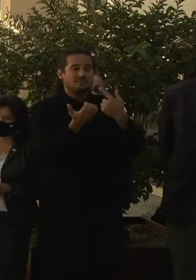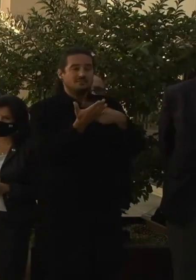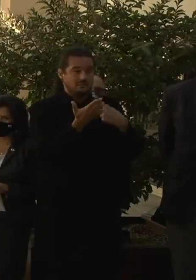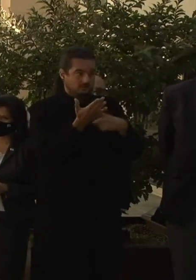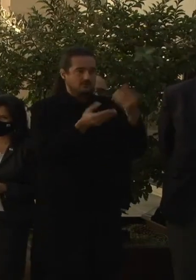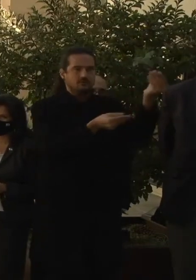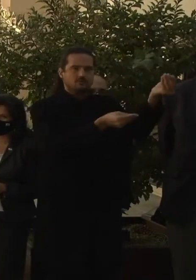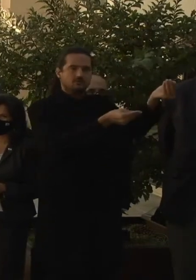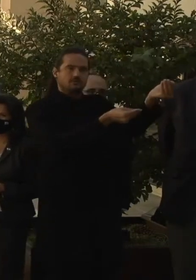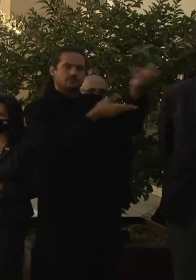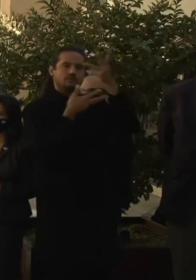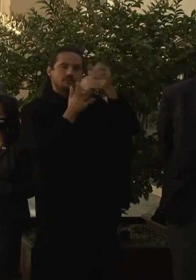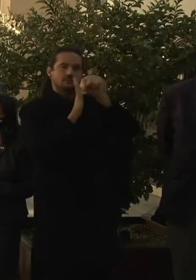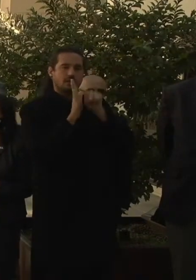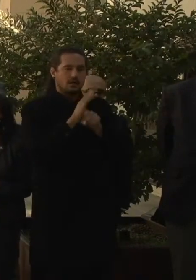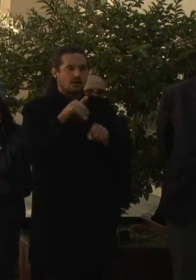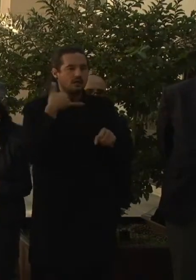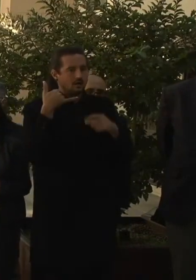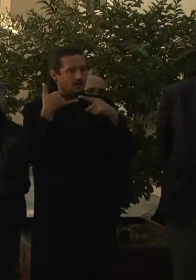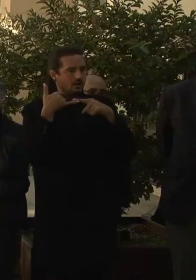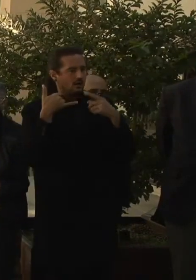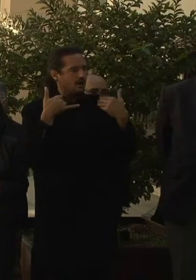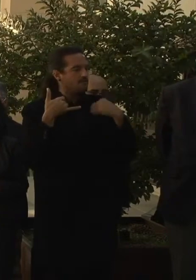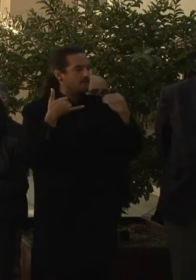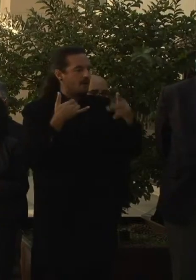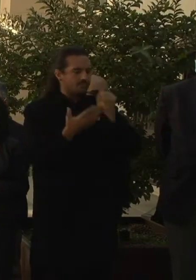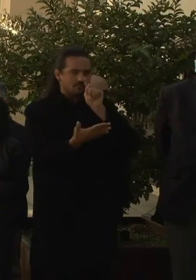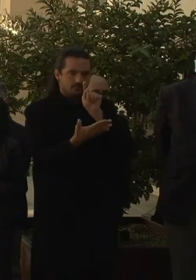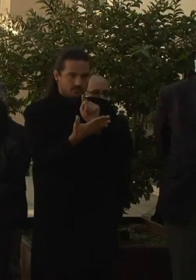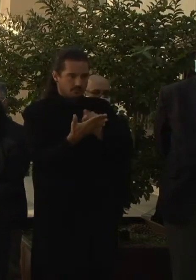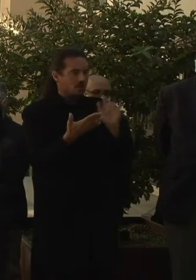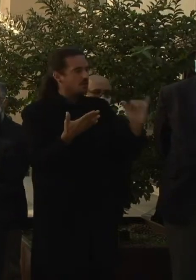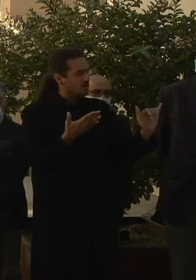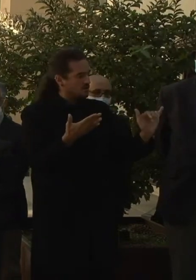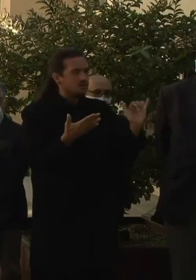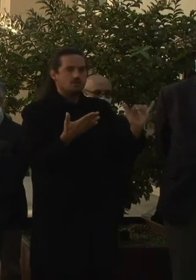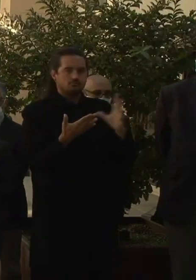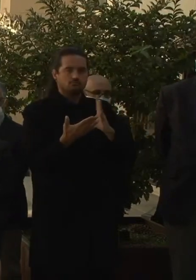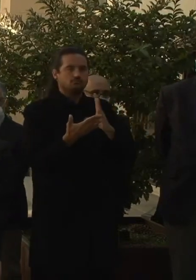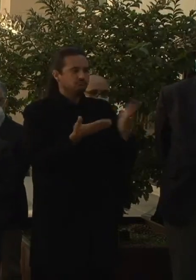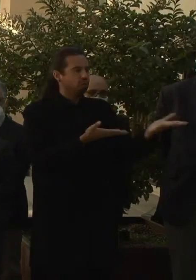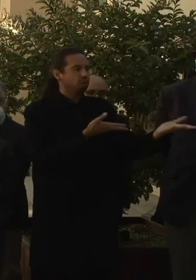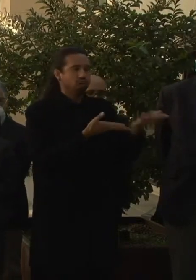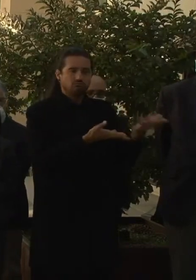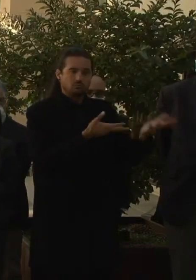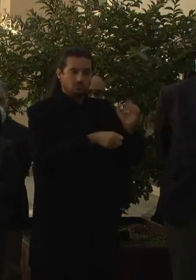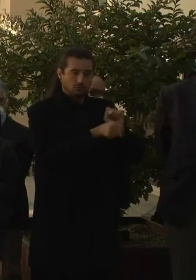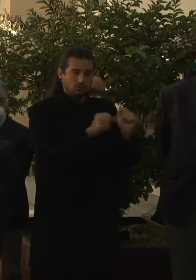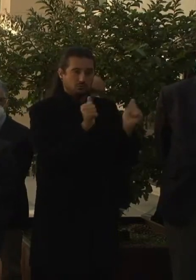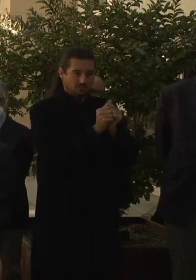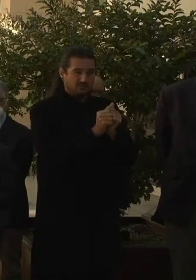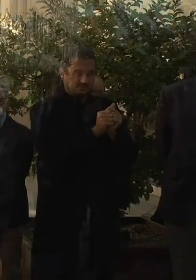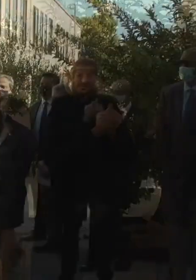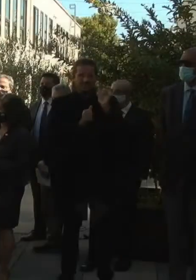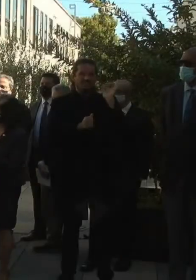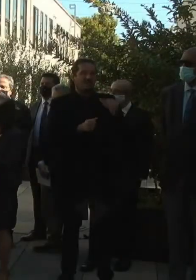it's, again, another brick in the wall, and I'm sure it'll lead to a lot more efforts like this one.